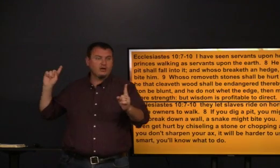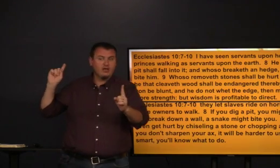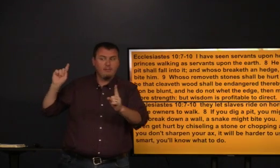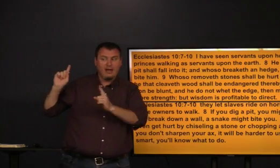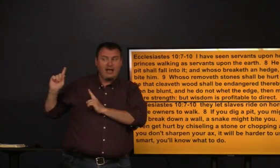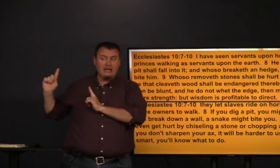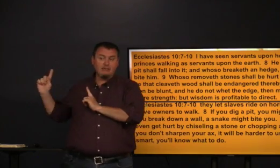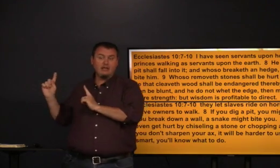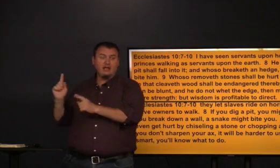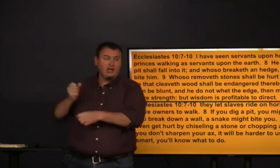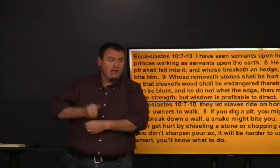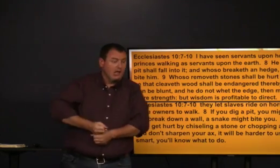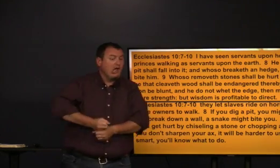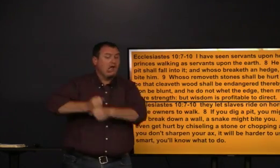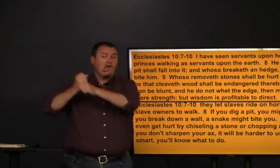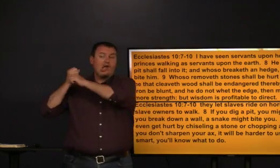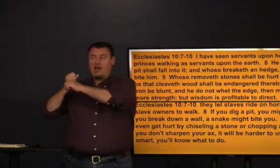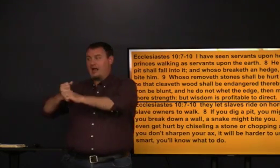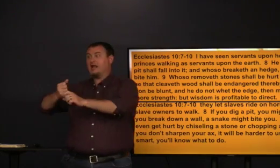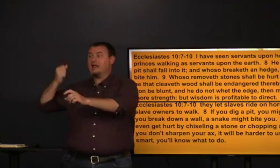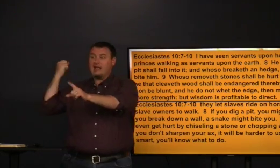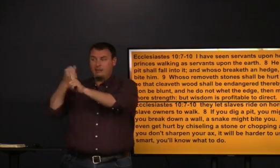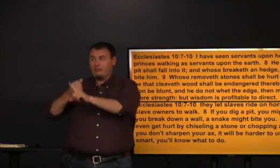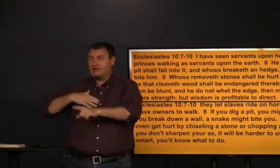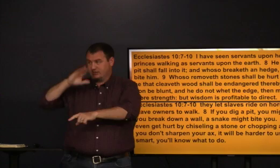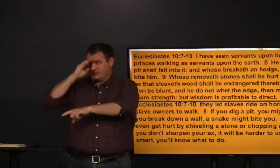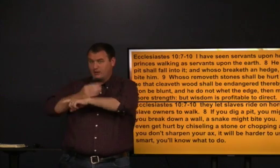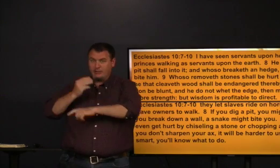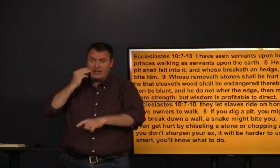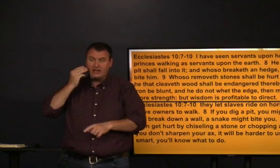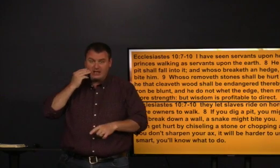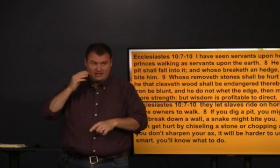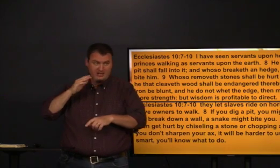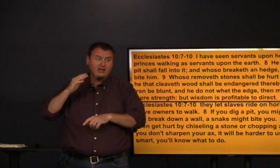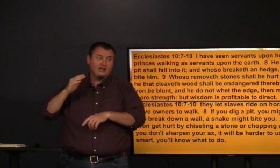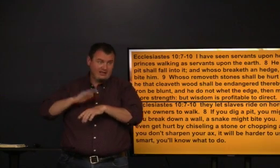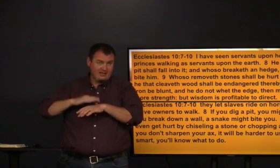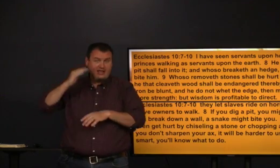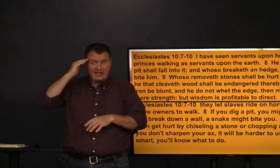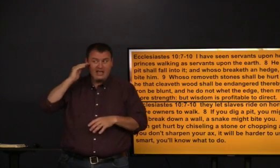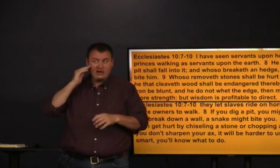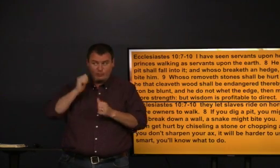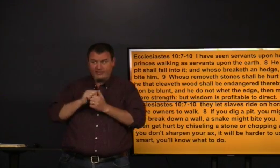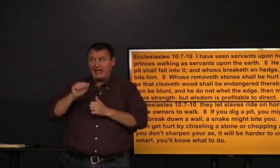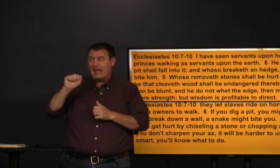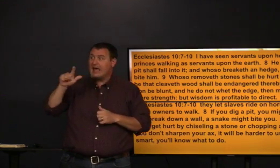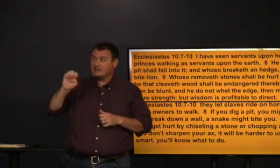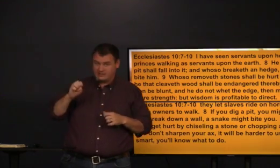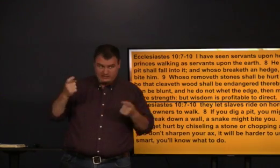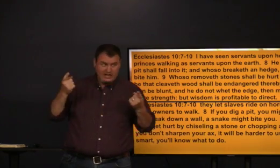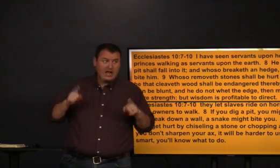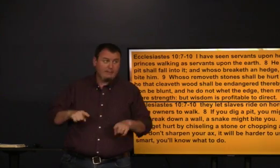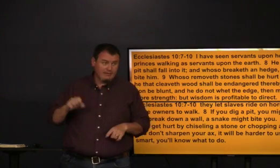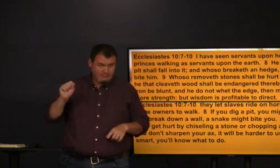up behind me, and I hit my son, Malachi, in the head with the axe. Happened.